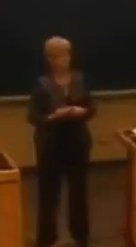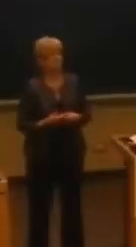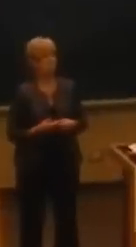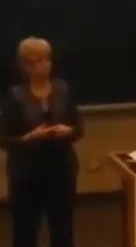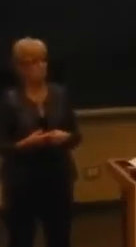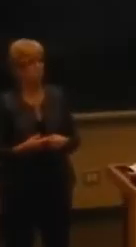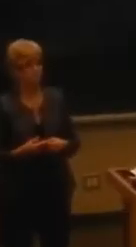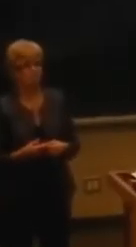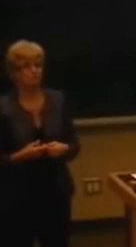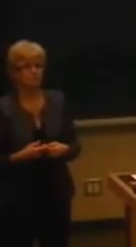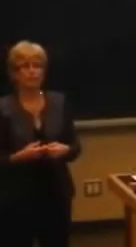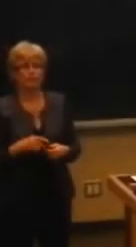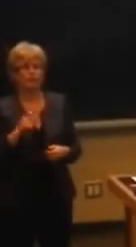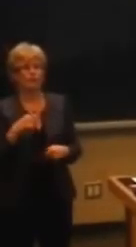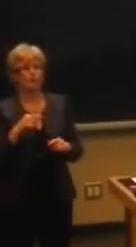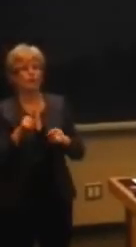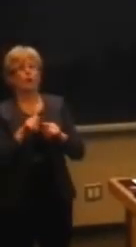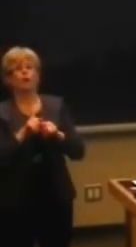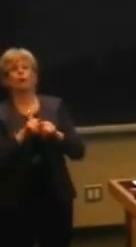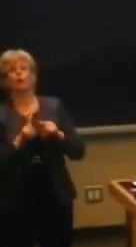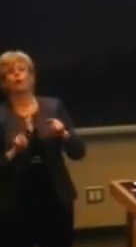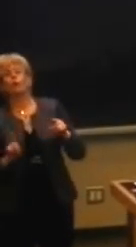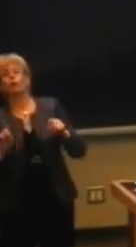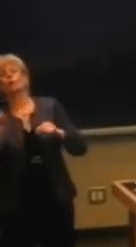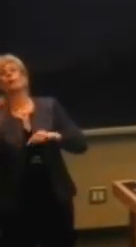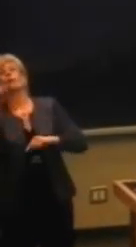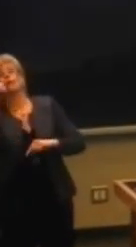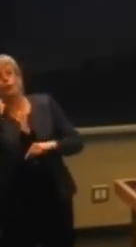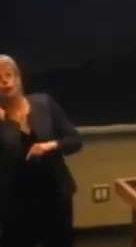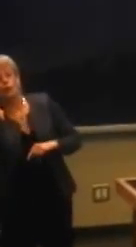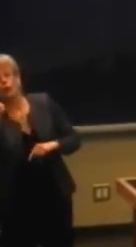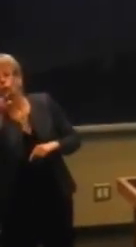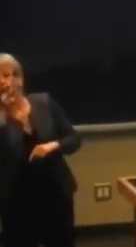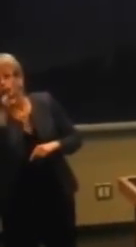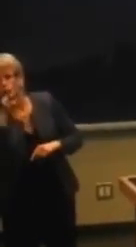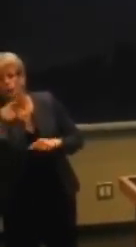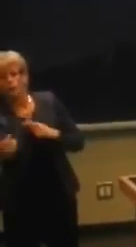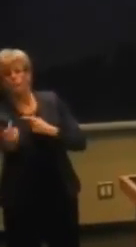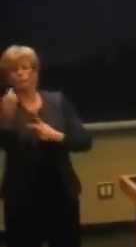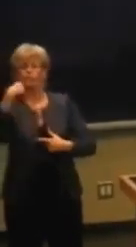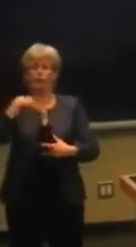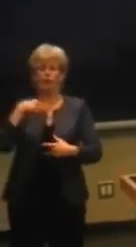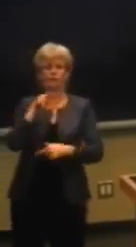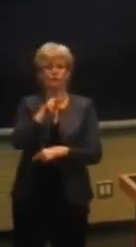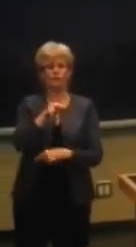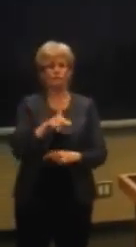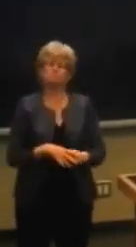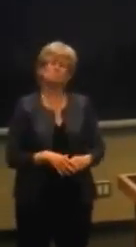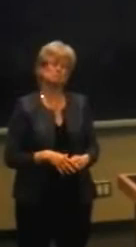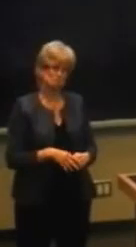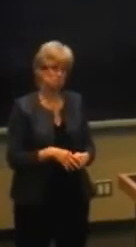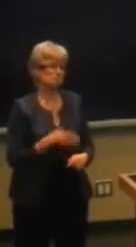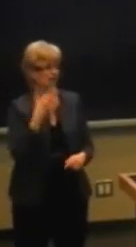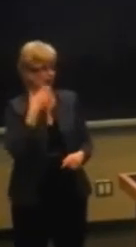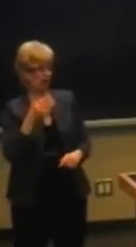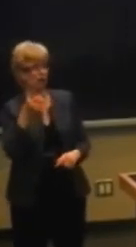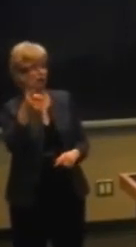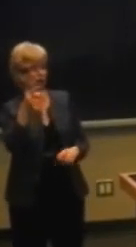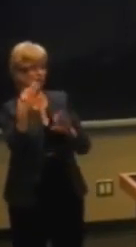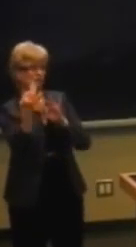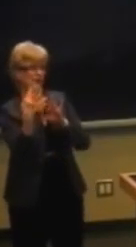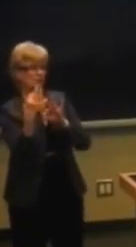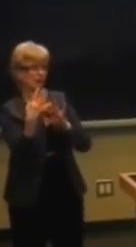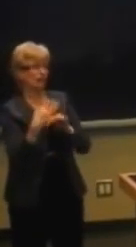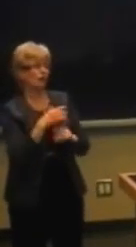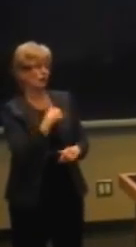In quite a few cases, you have to go to the unpaid side in order to have a look at the map. Actually, that's a pretty good question and some good feedback.